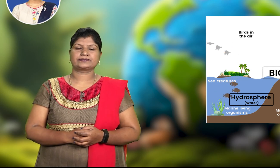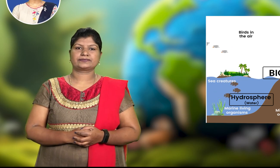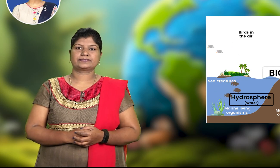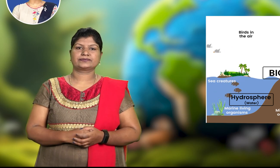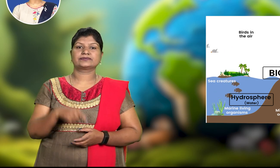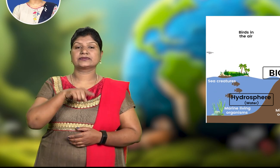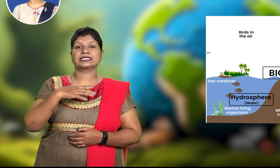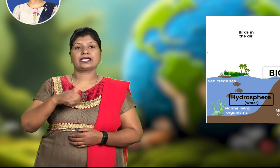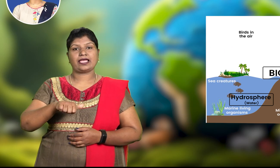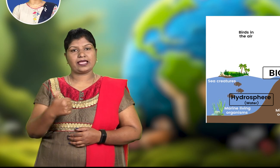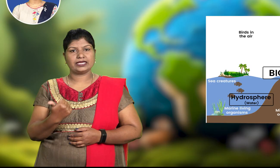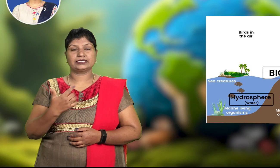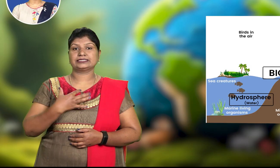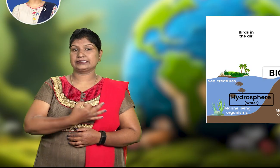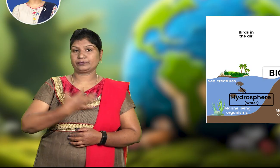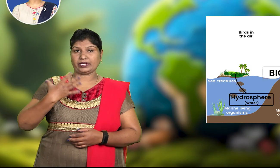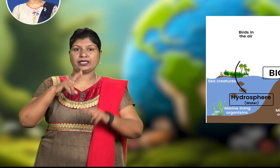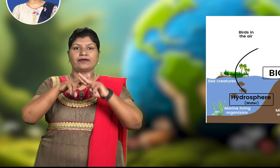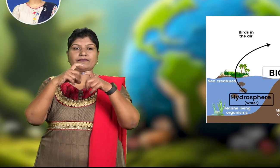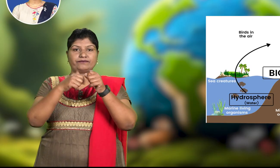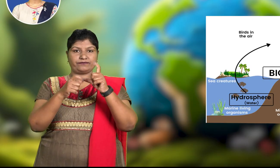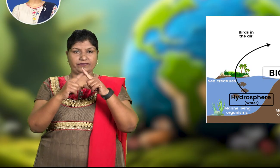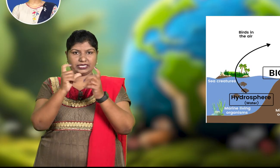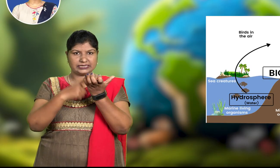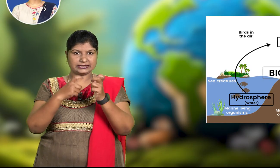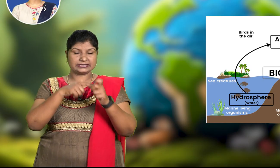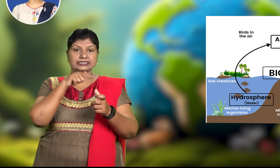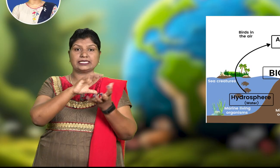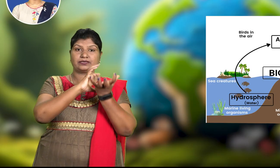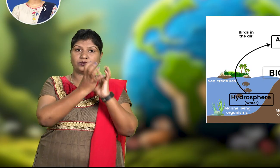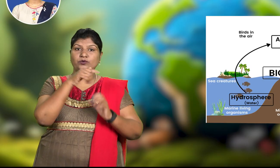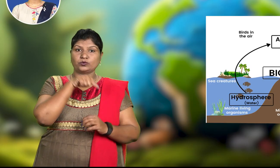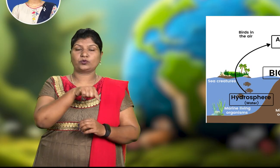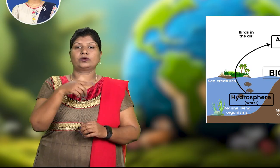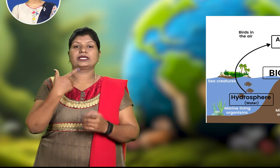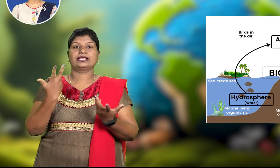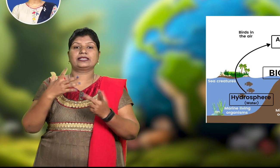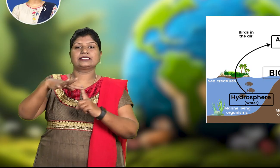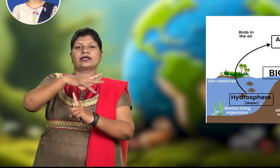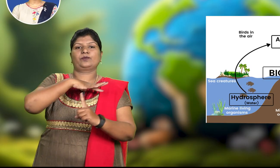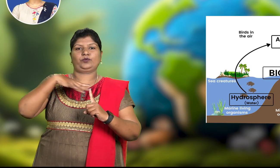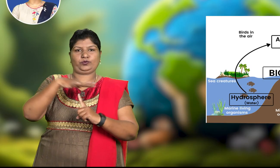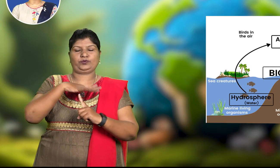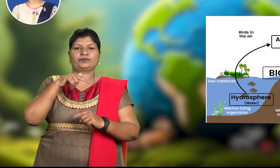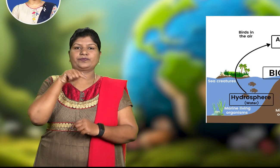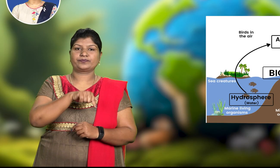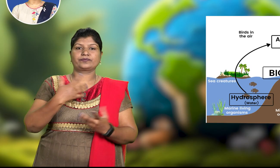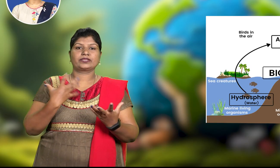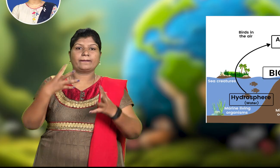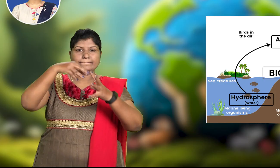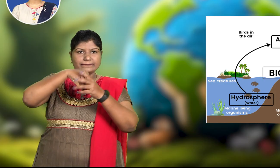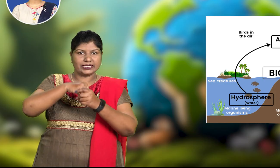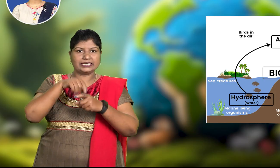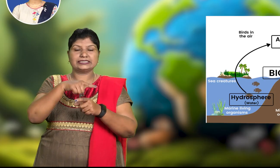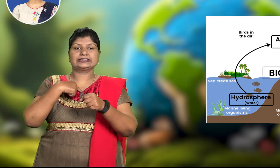Yet another unique feature of Earth is its atmosphere, which is a mixture of